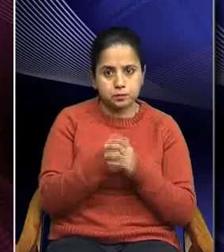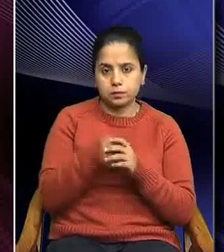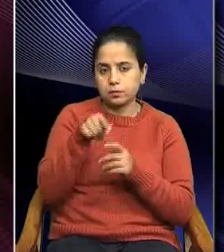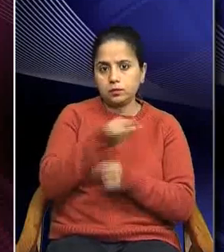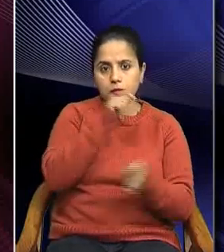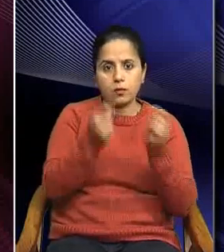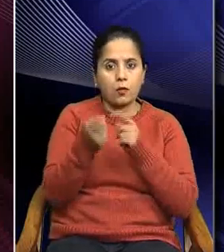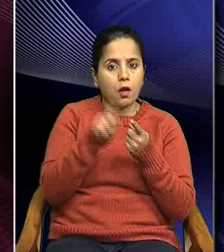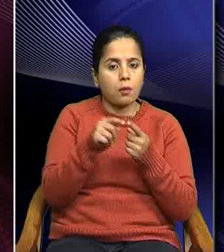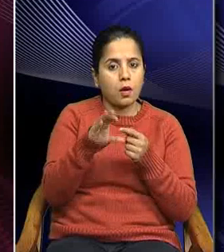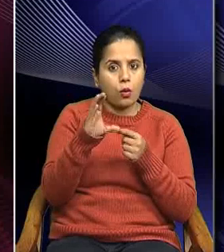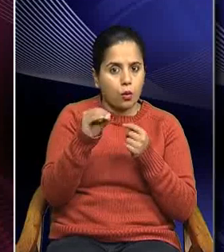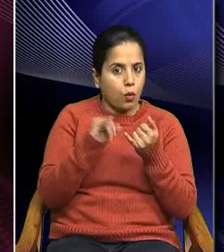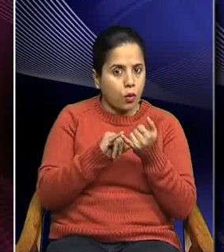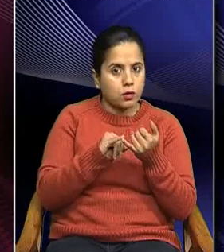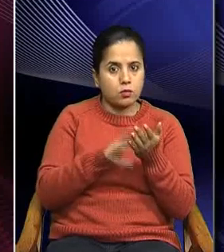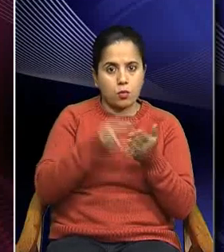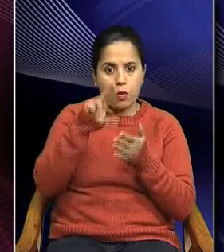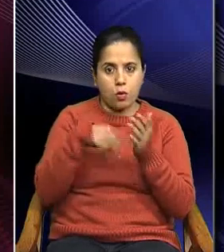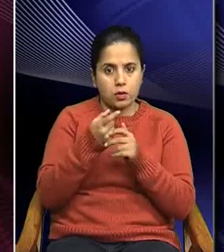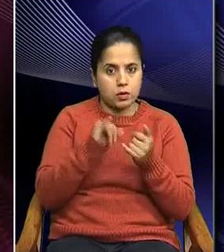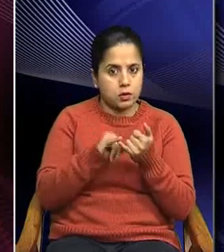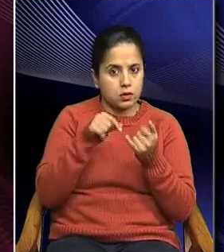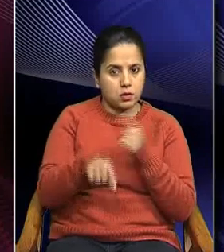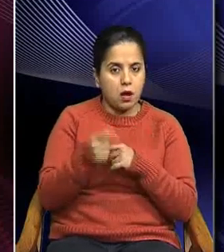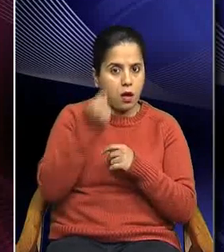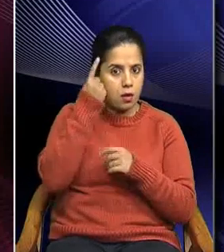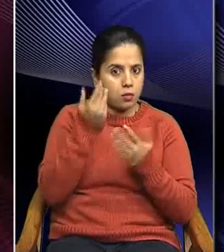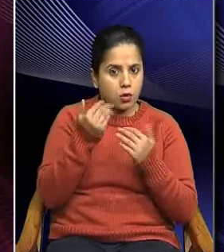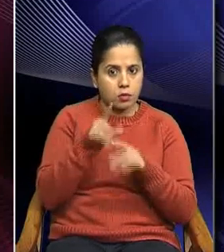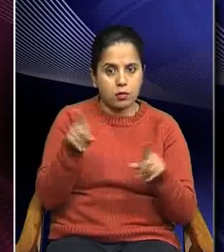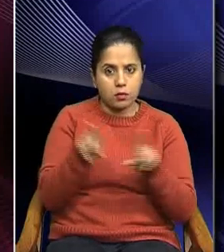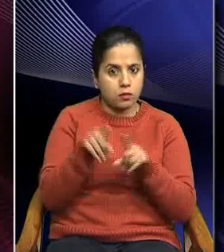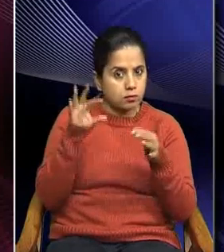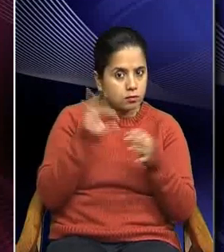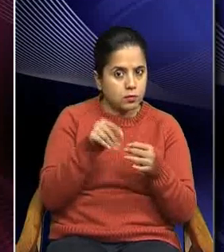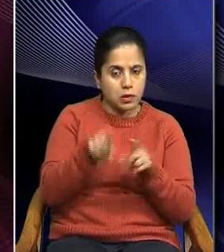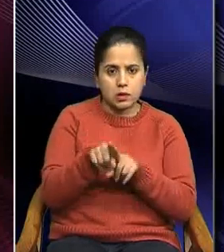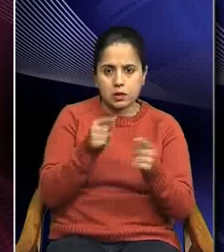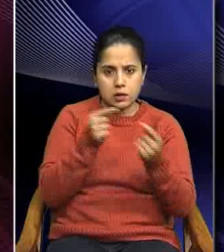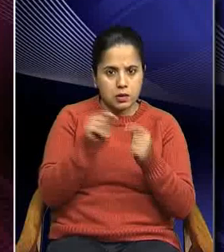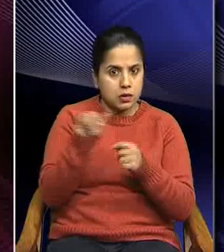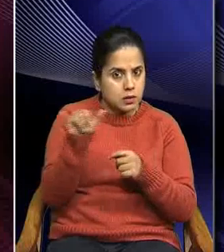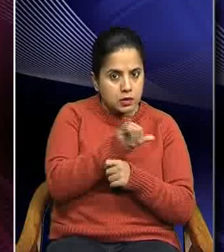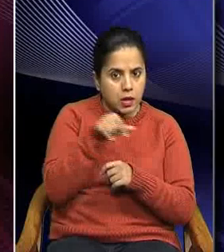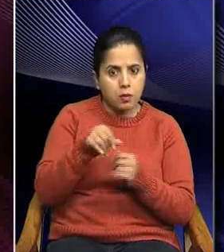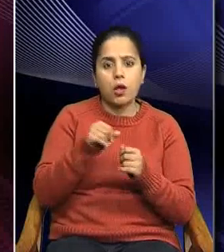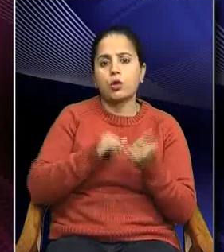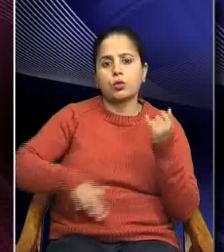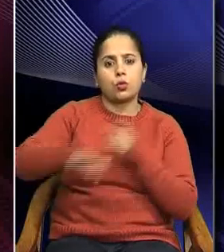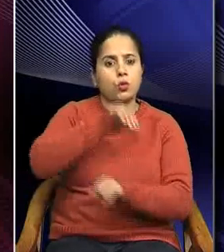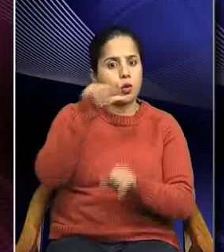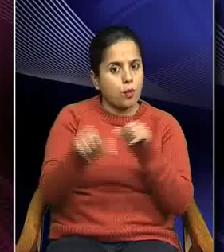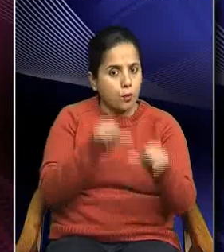changed cosmogonies are to be understood with reference to the same social process